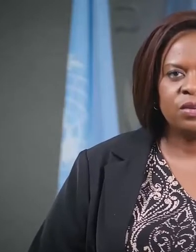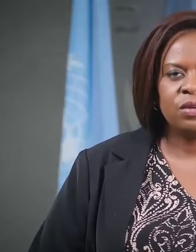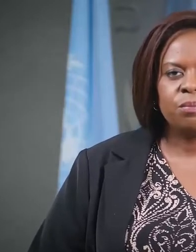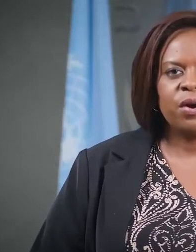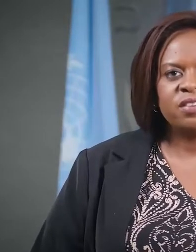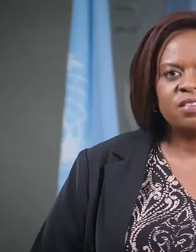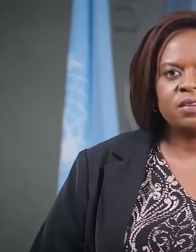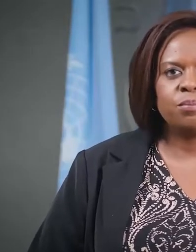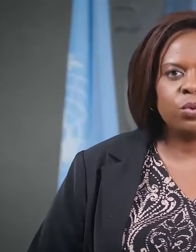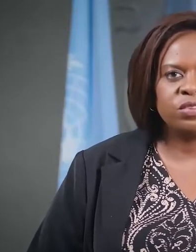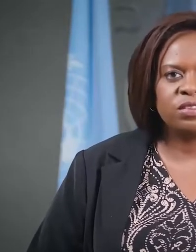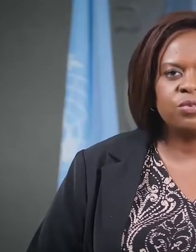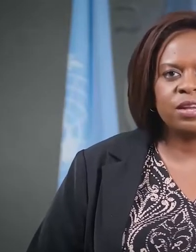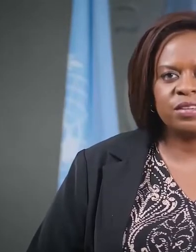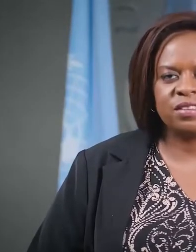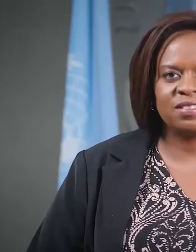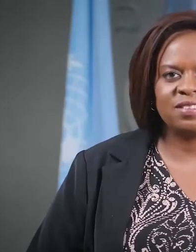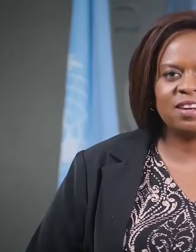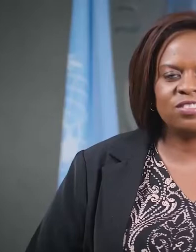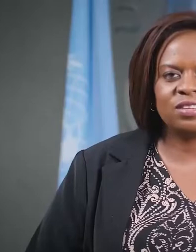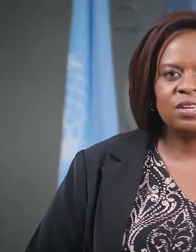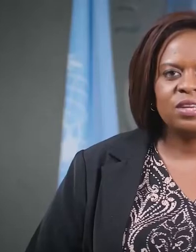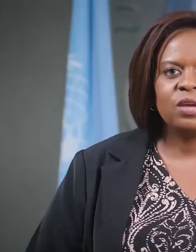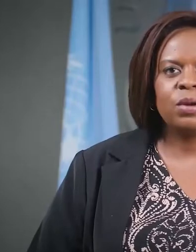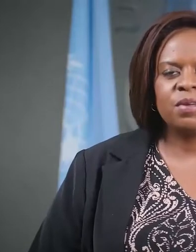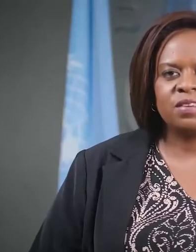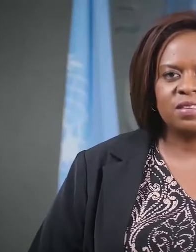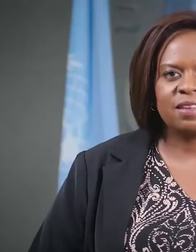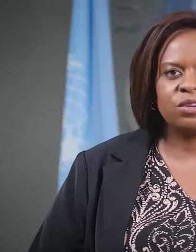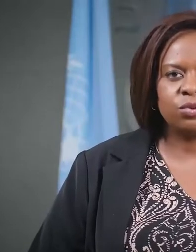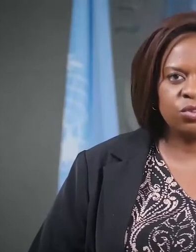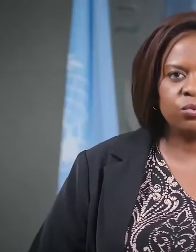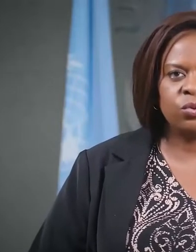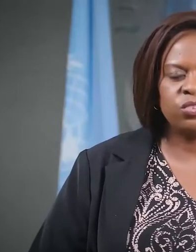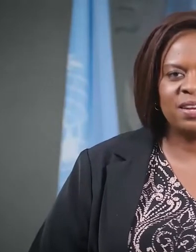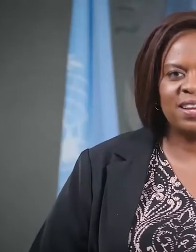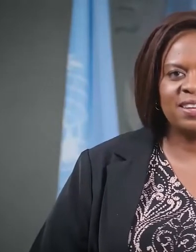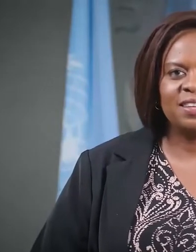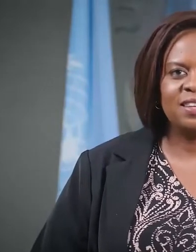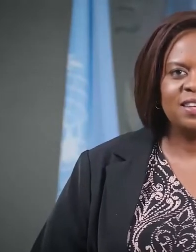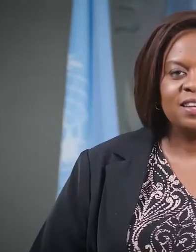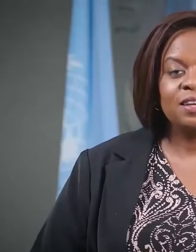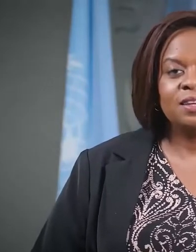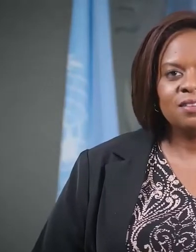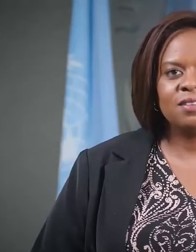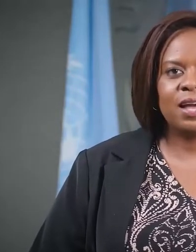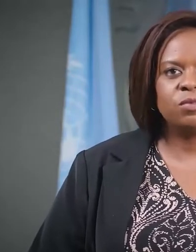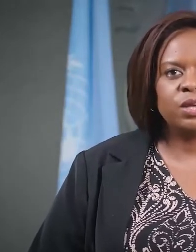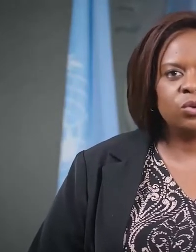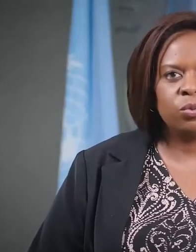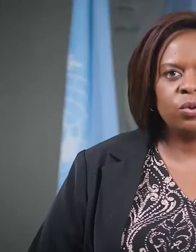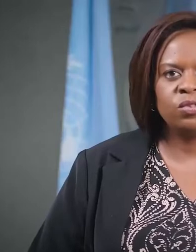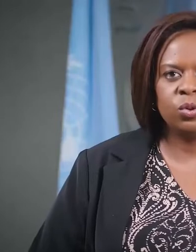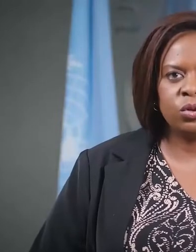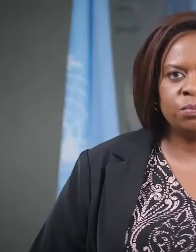areas. Priorities that are important and relevant to this discussion and where business has a crucial role to play. It is time